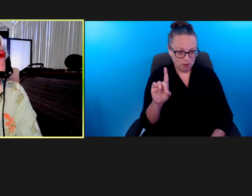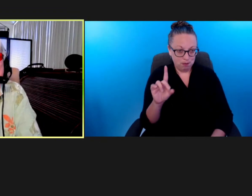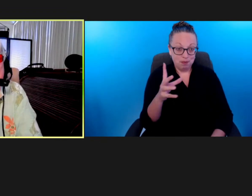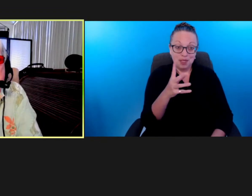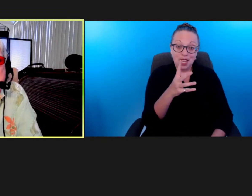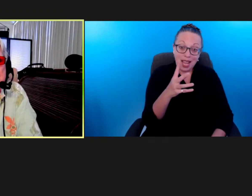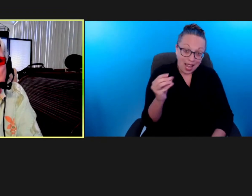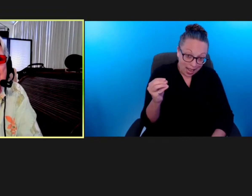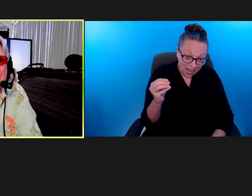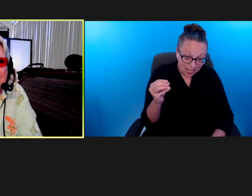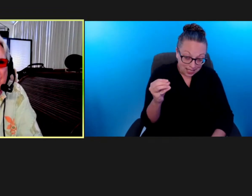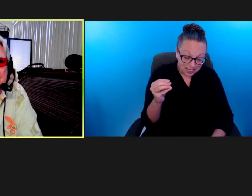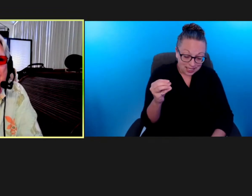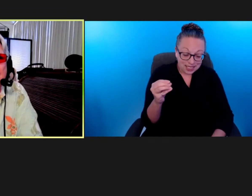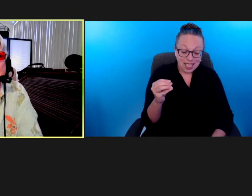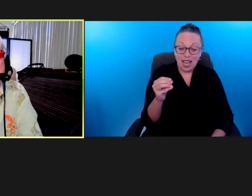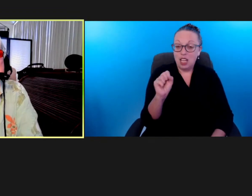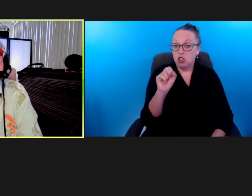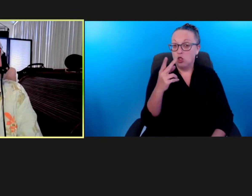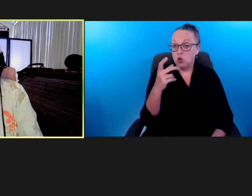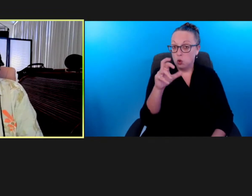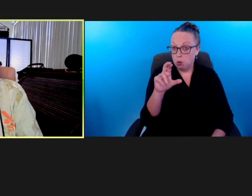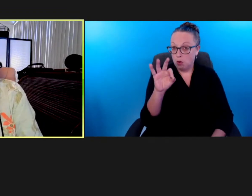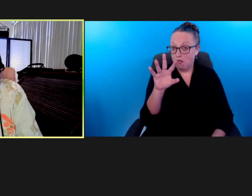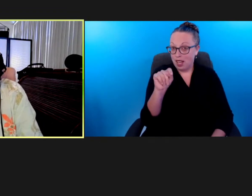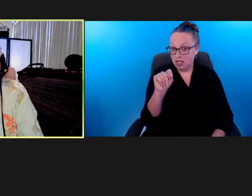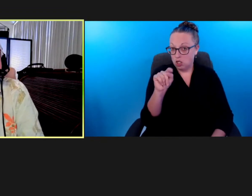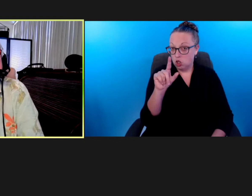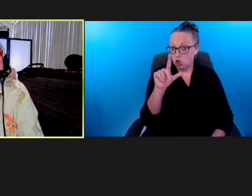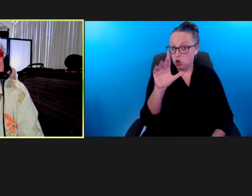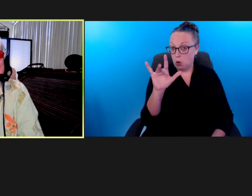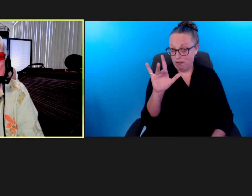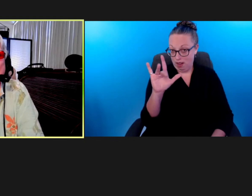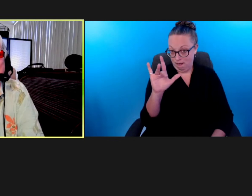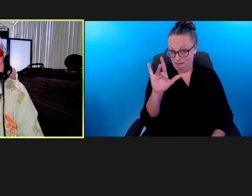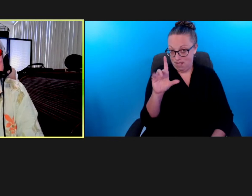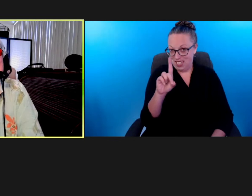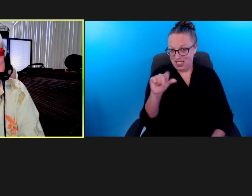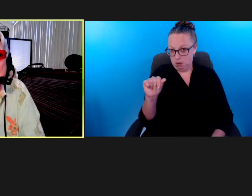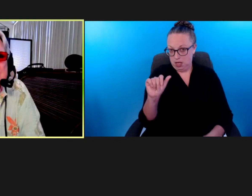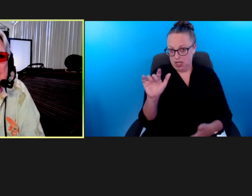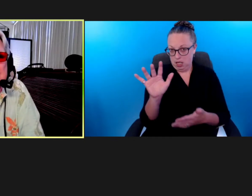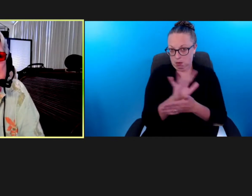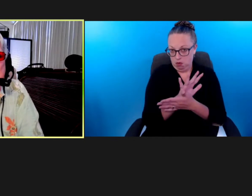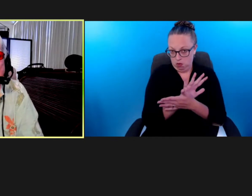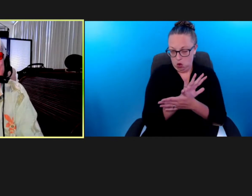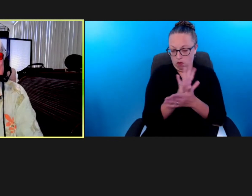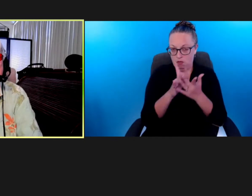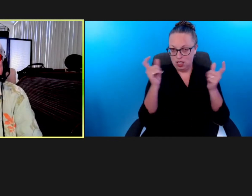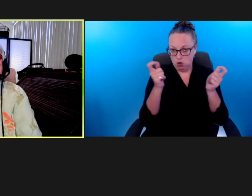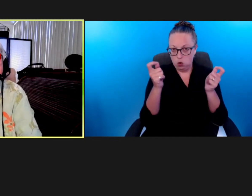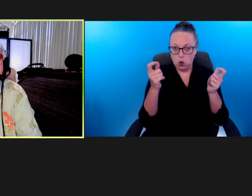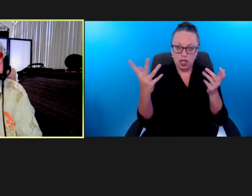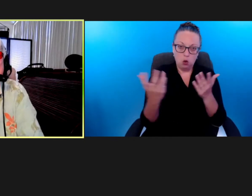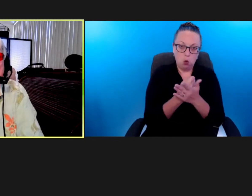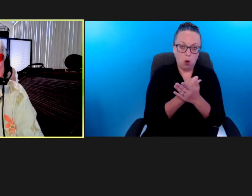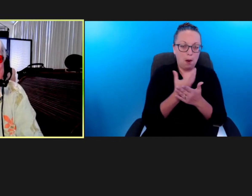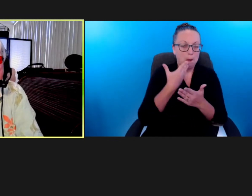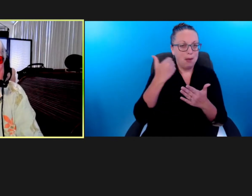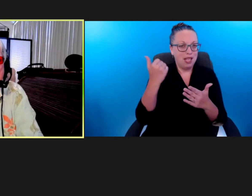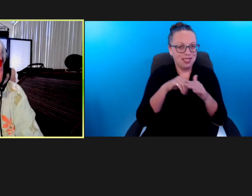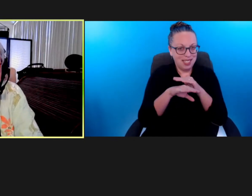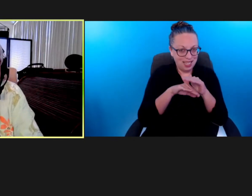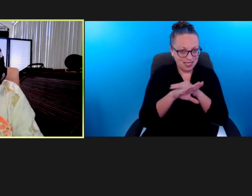at Superfest 25, a disability film festival, it won Best in Access and Best